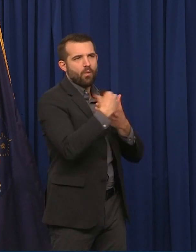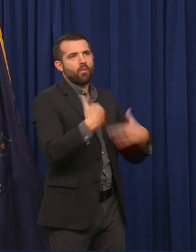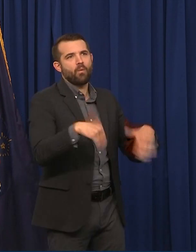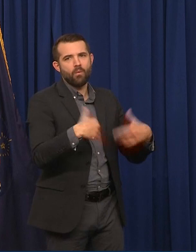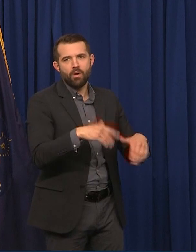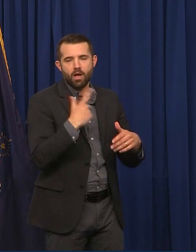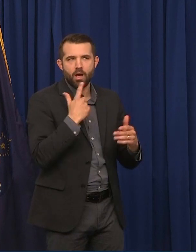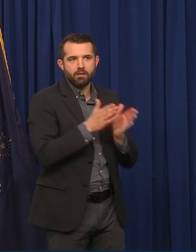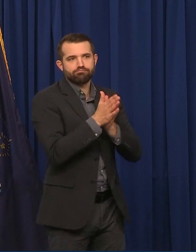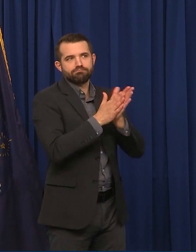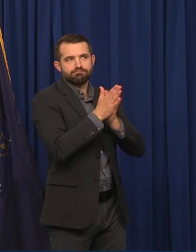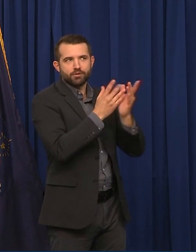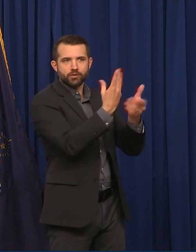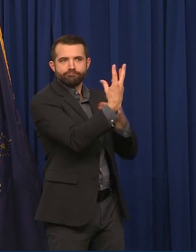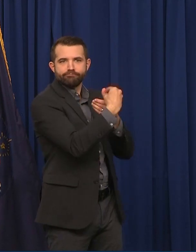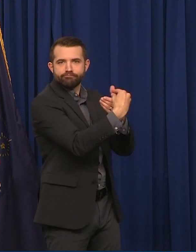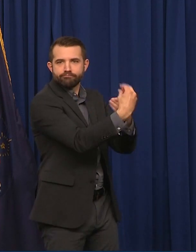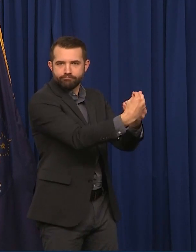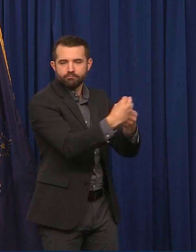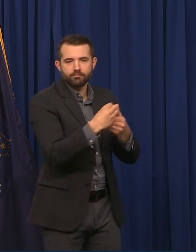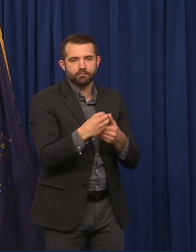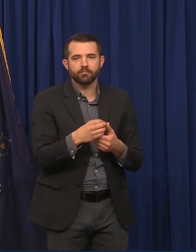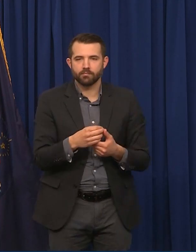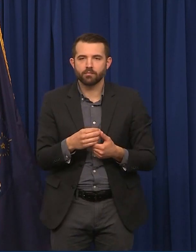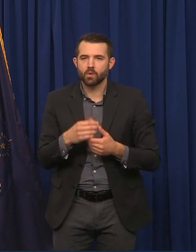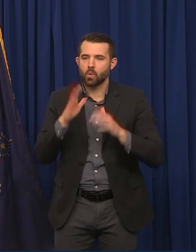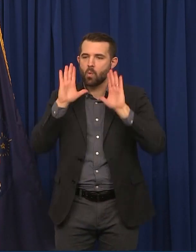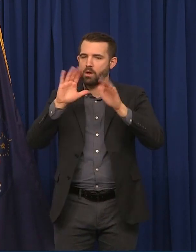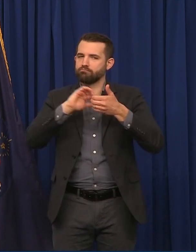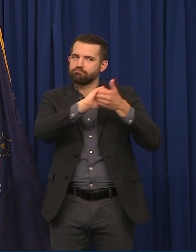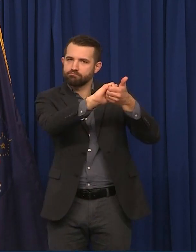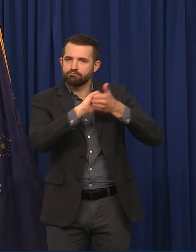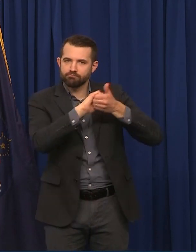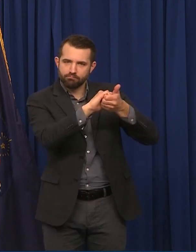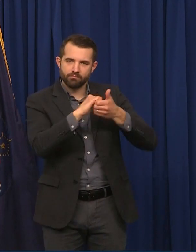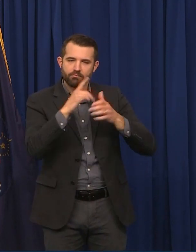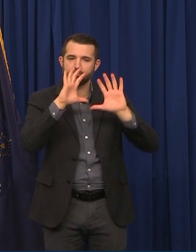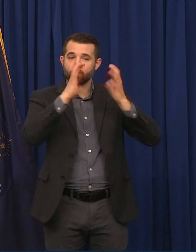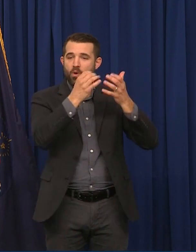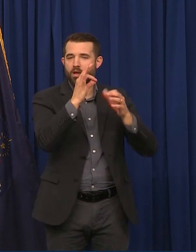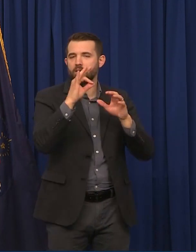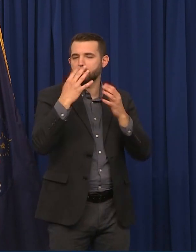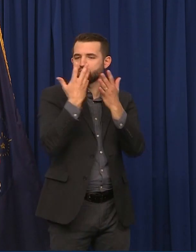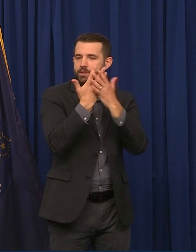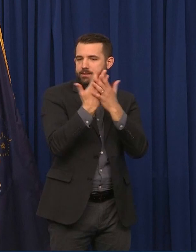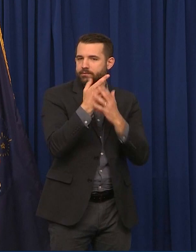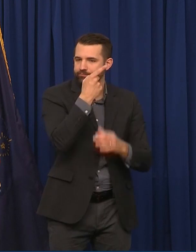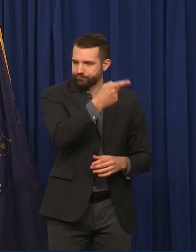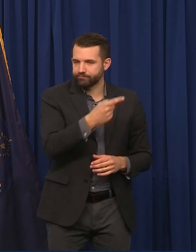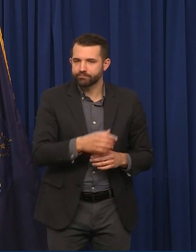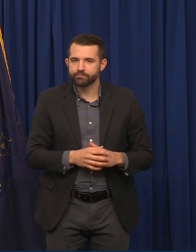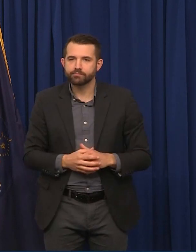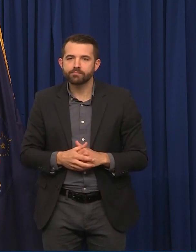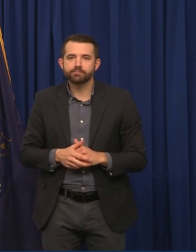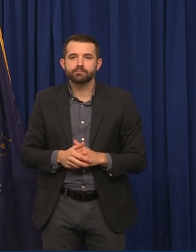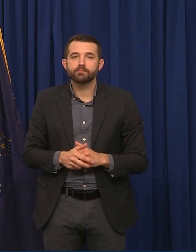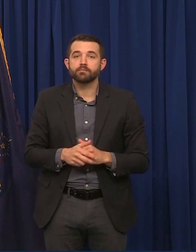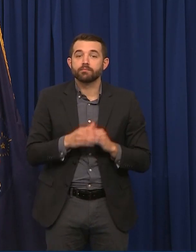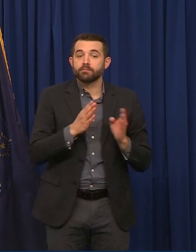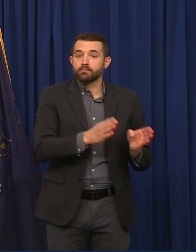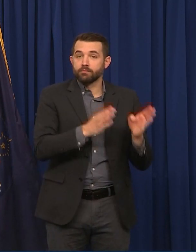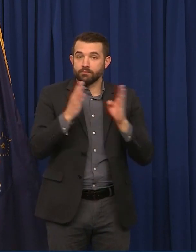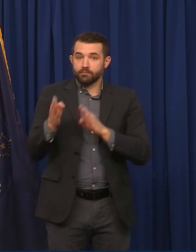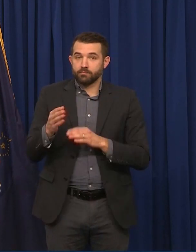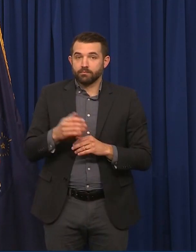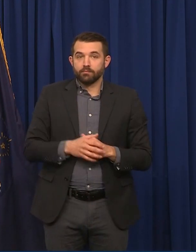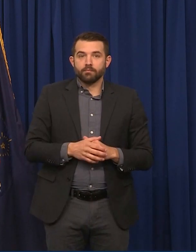very beginning of our work. And it's been a great partnership with the Department of Corrections. I will turn next to Don